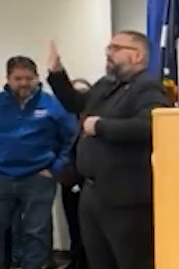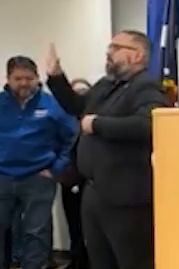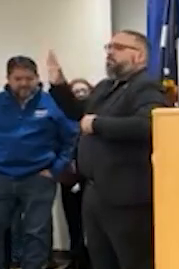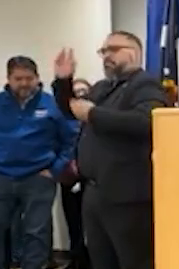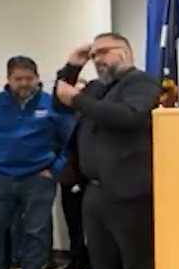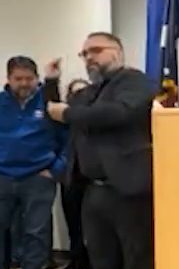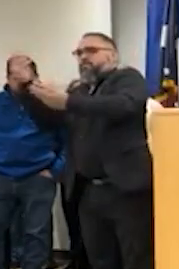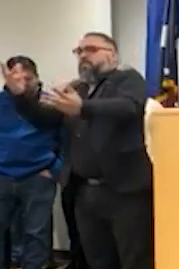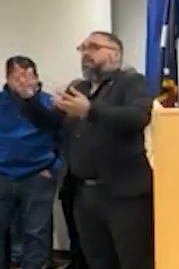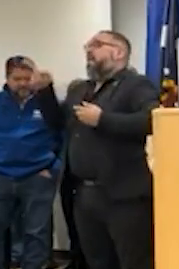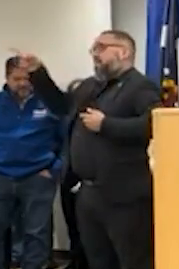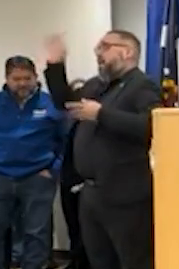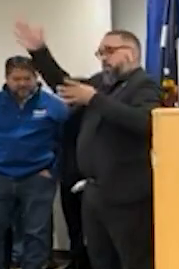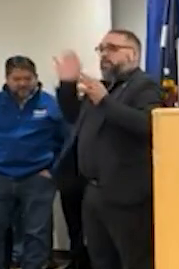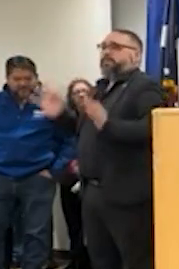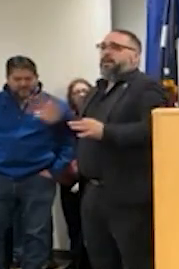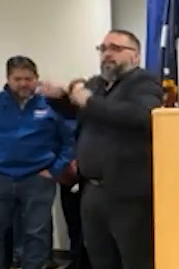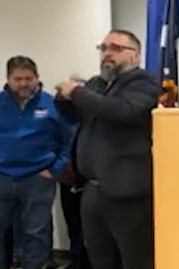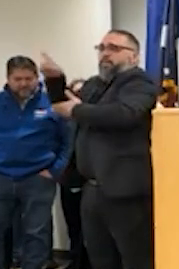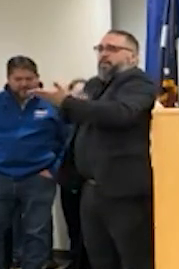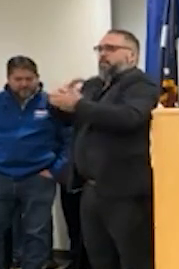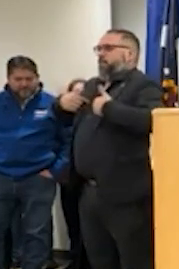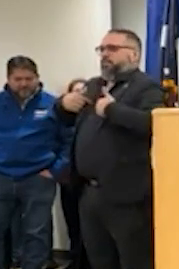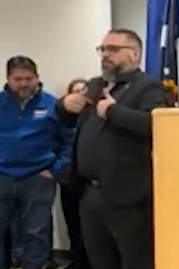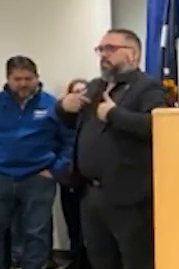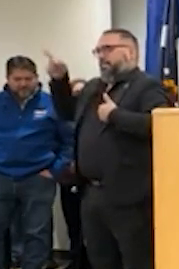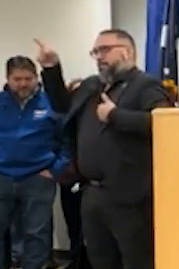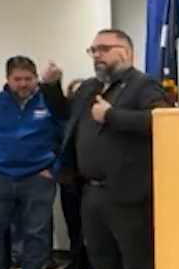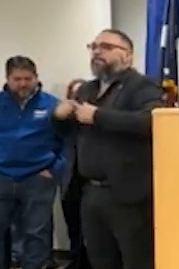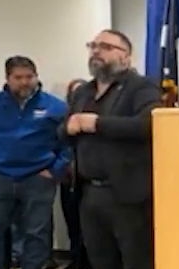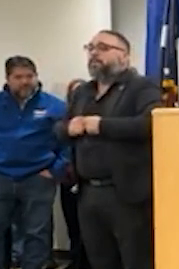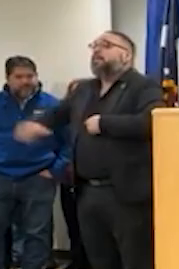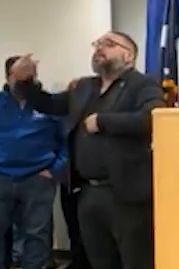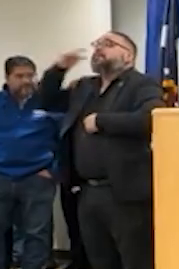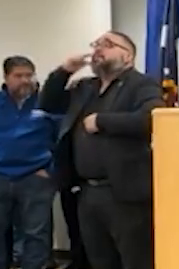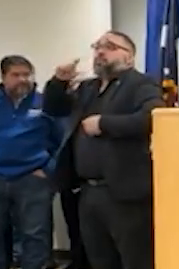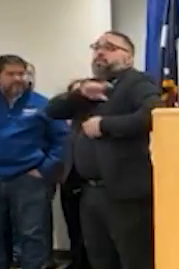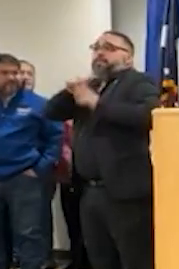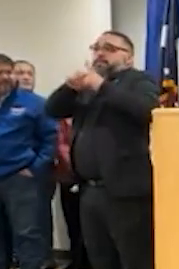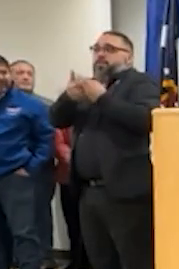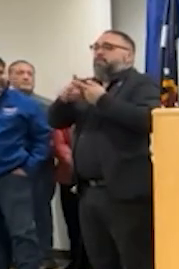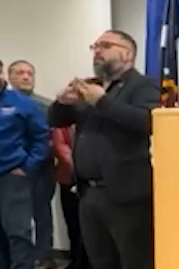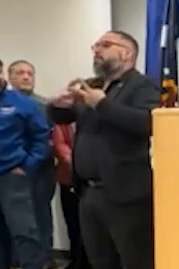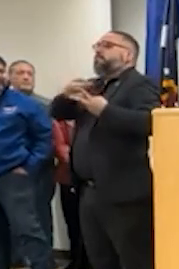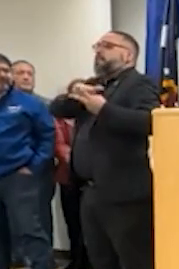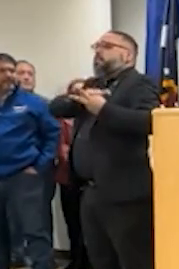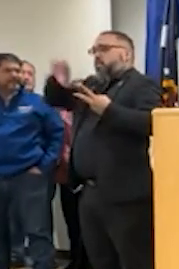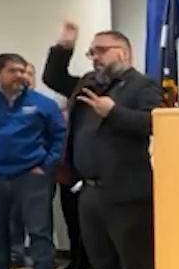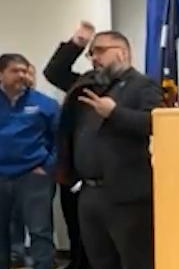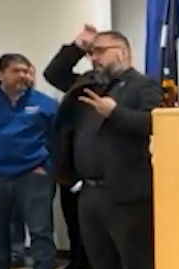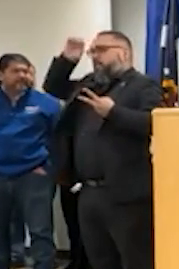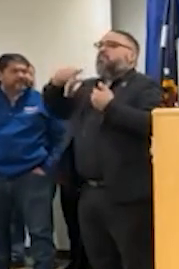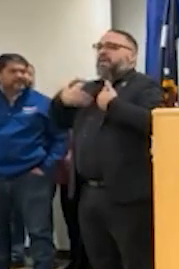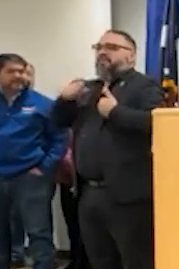airlines will ultimately make that call around cancellations. San Antonio Police Department and San Antonio Fire Department are fully